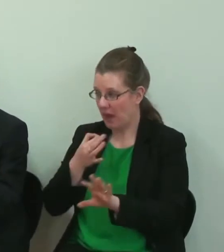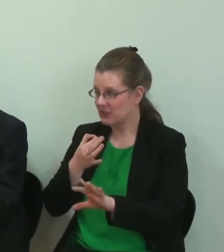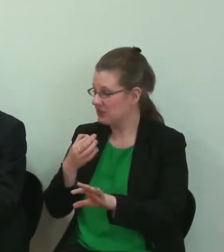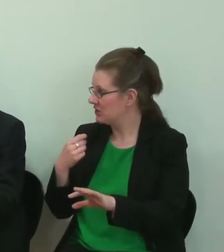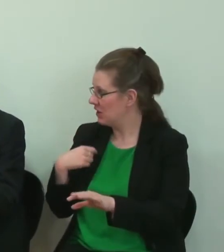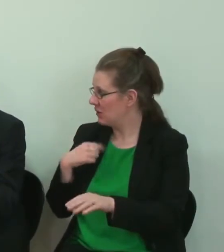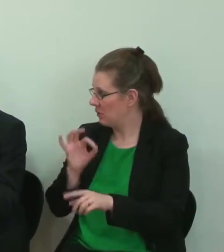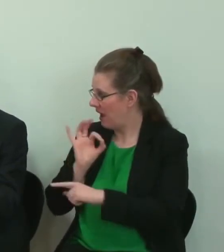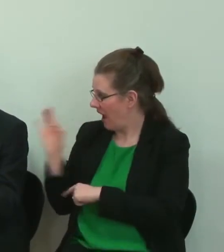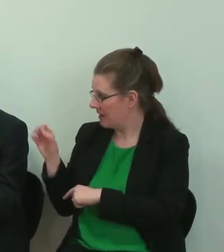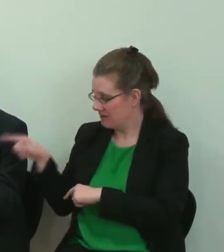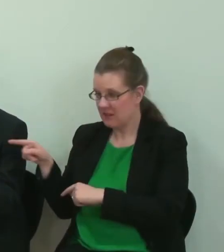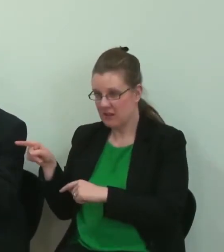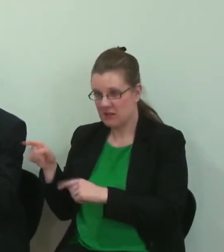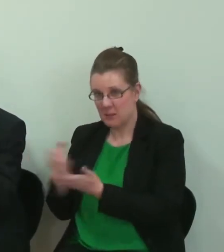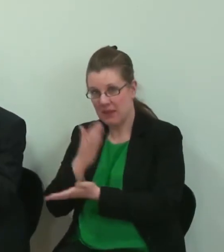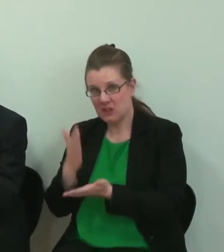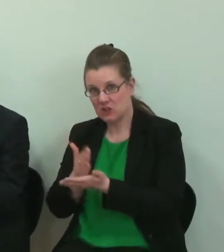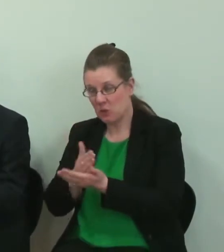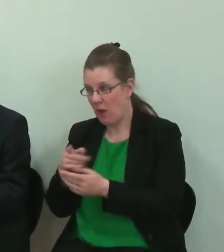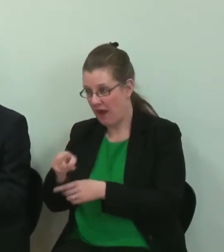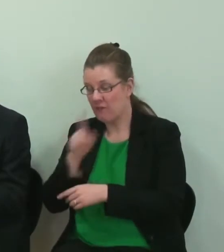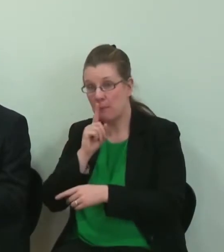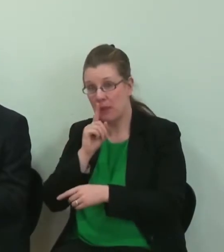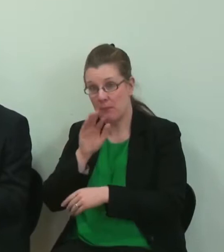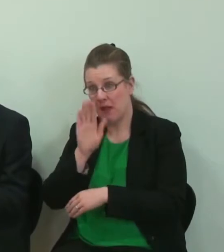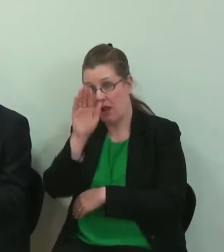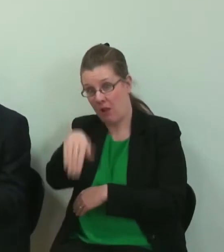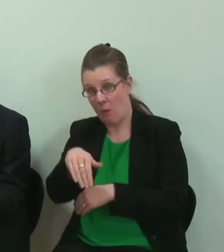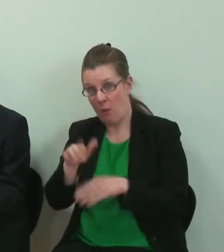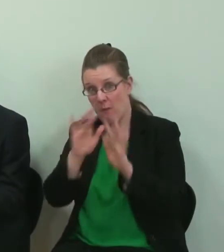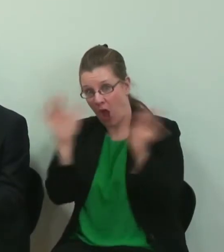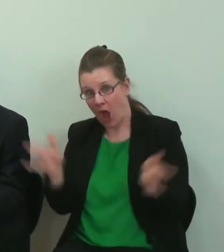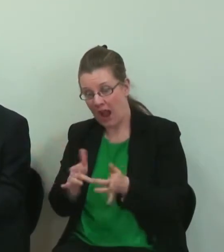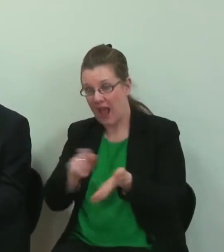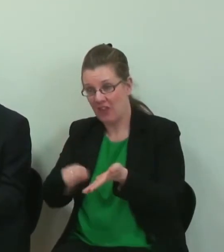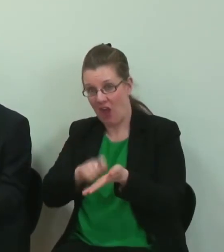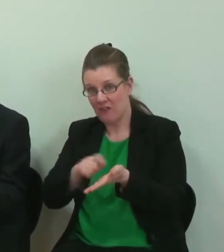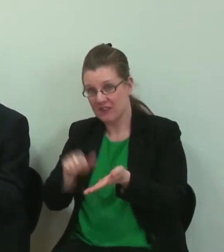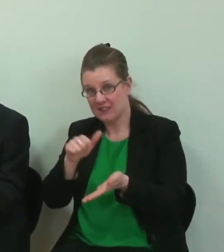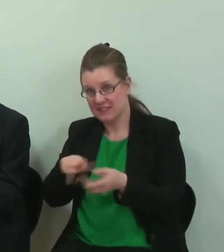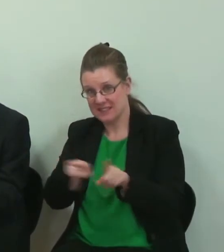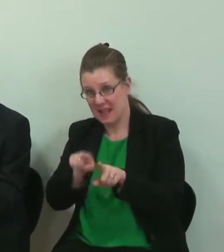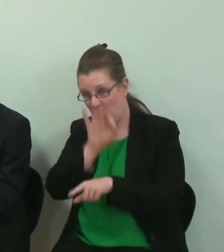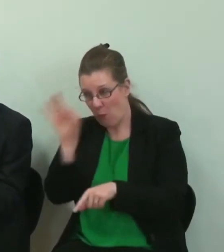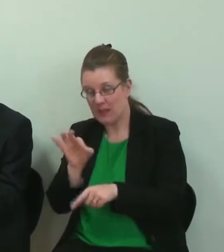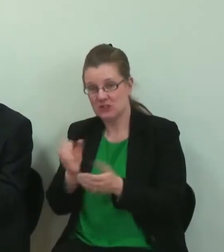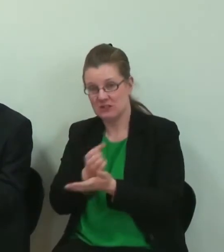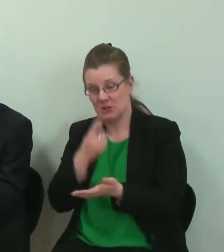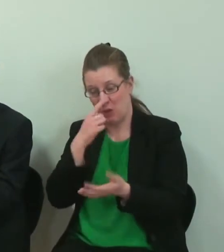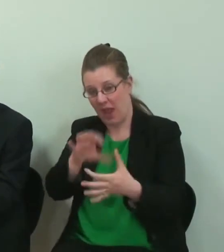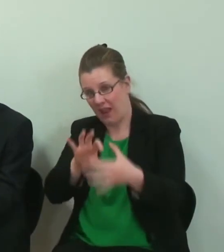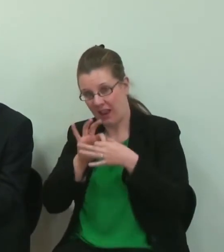exactly right for the people that for you at home or in the office, so you can take part as well. So, the task this time